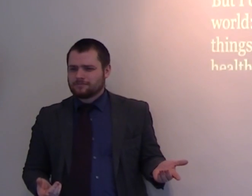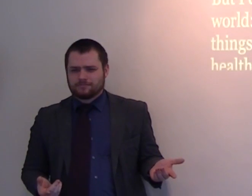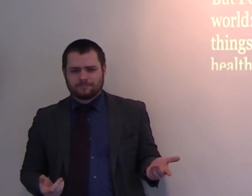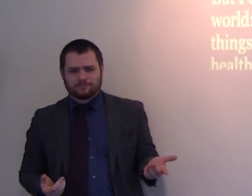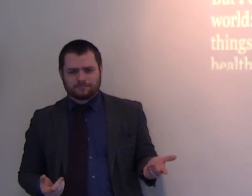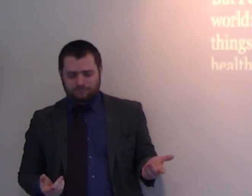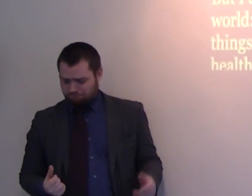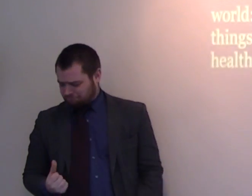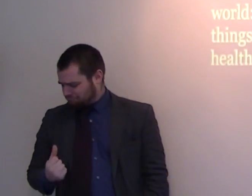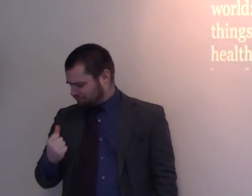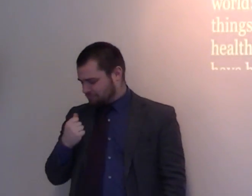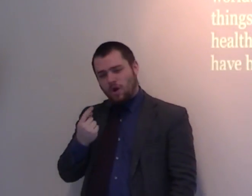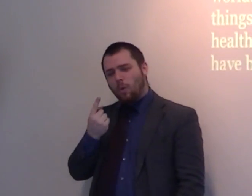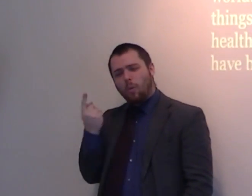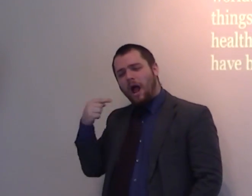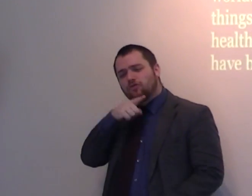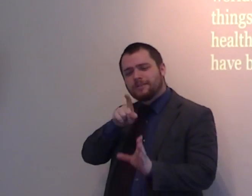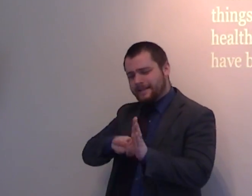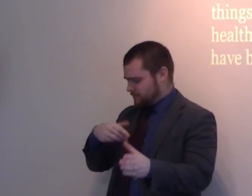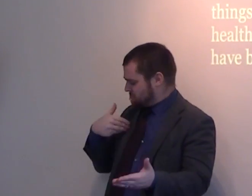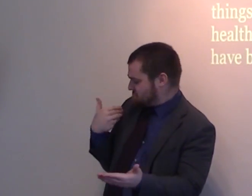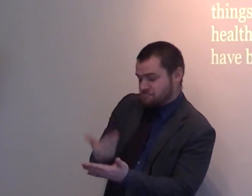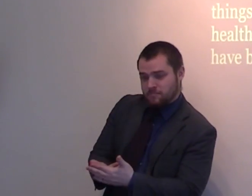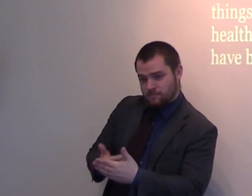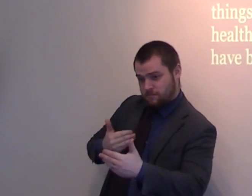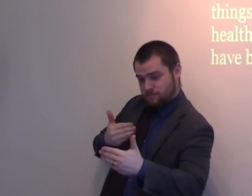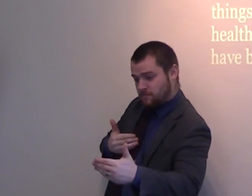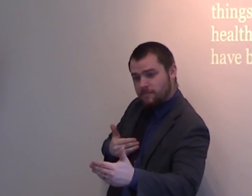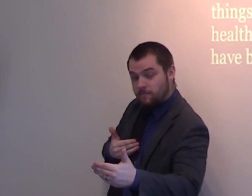In the past 100 years, many things have improved.